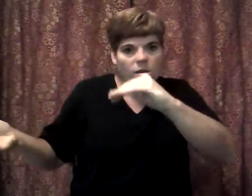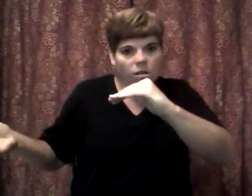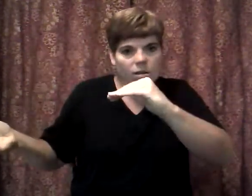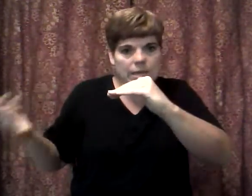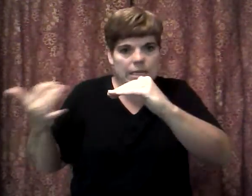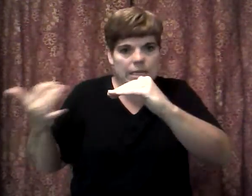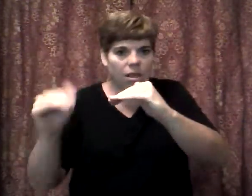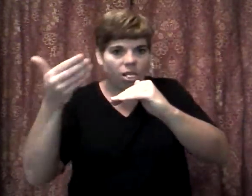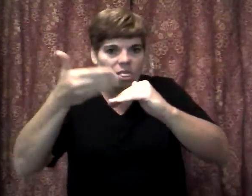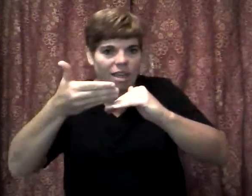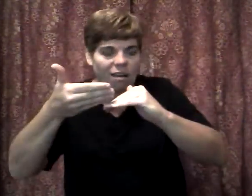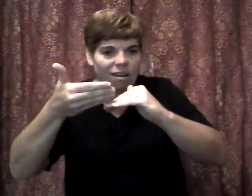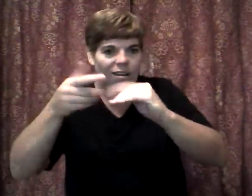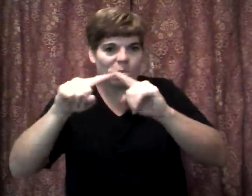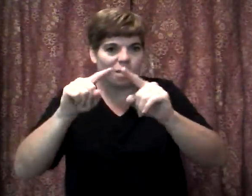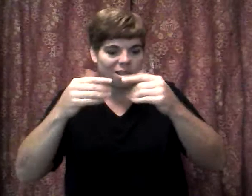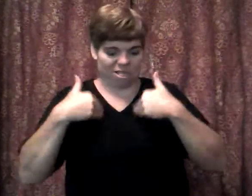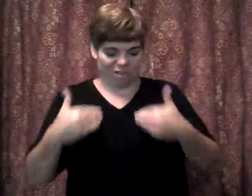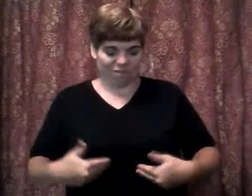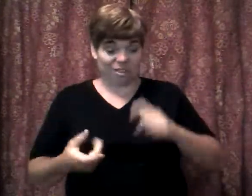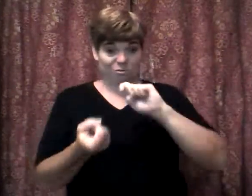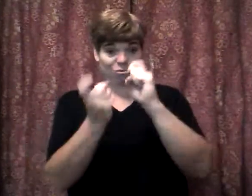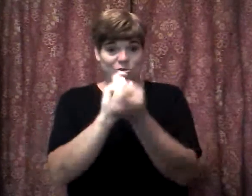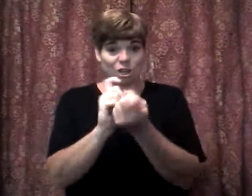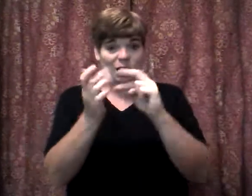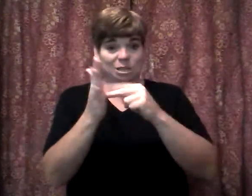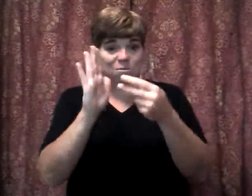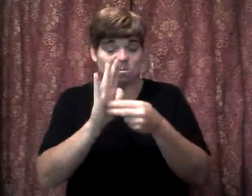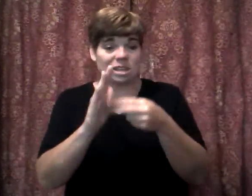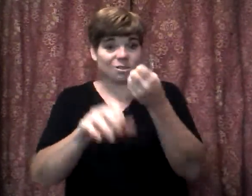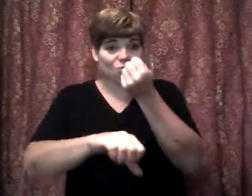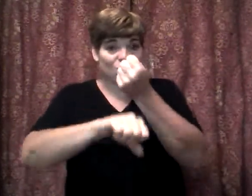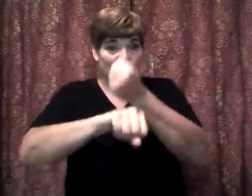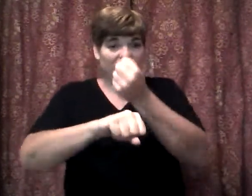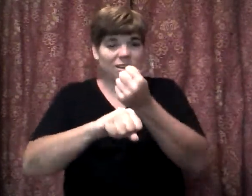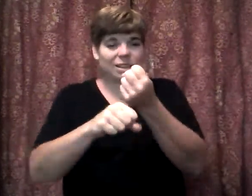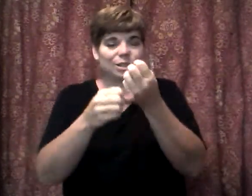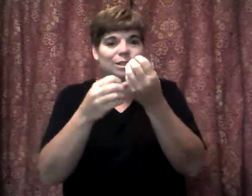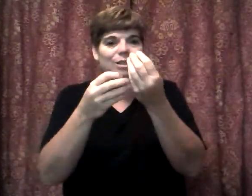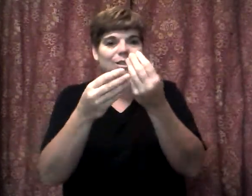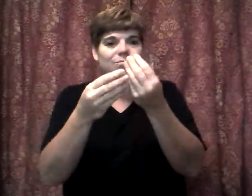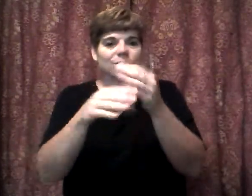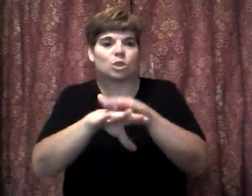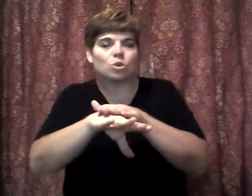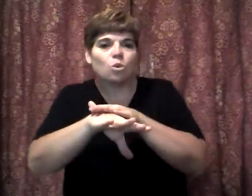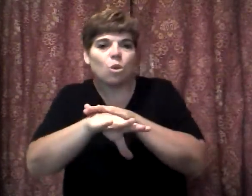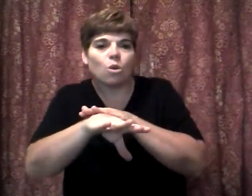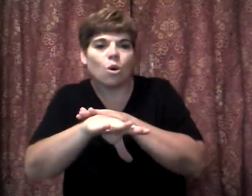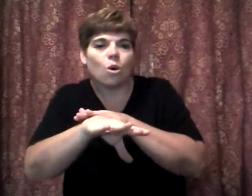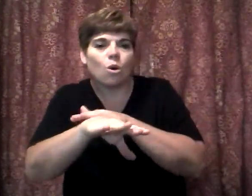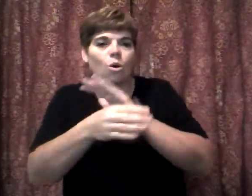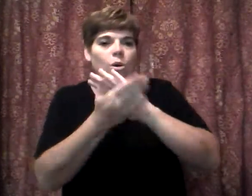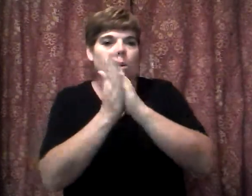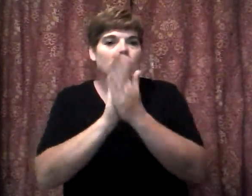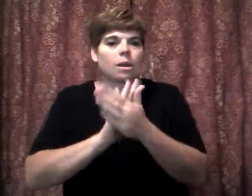happening, and this rock slowly starts to become weathered by a process